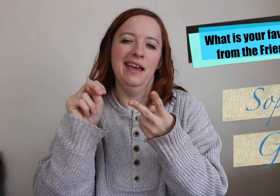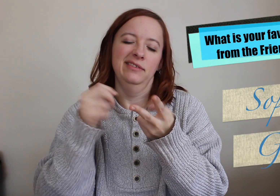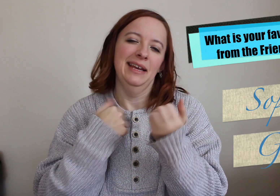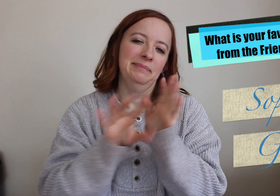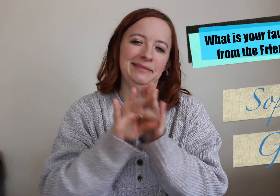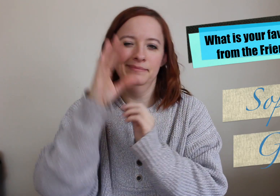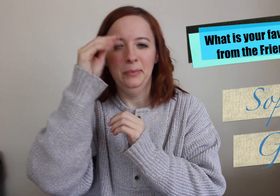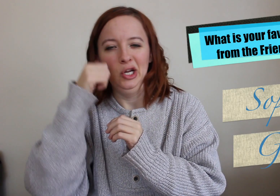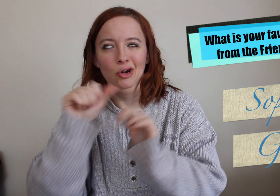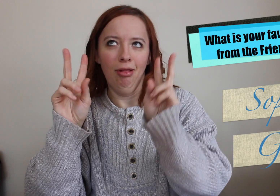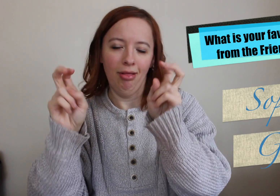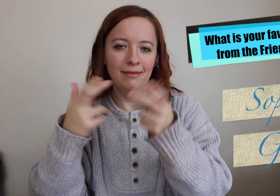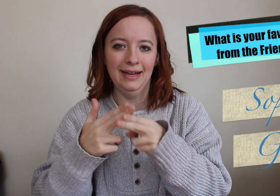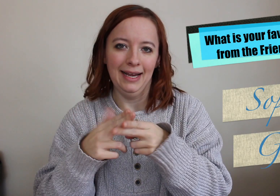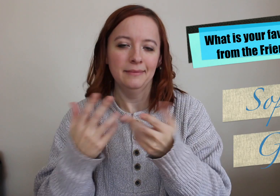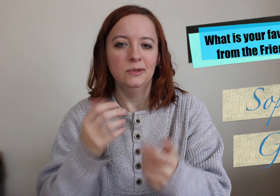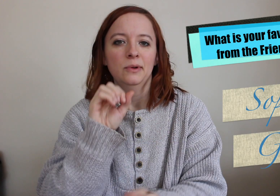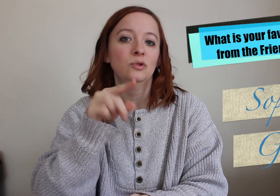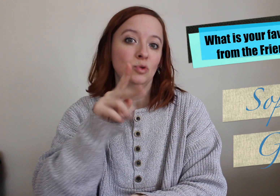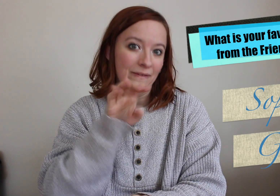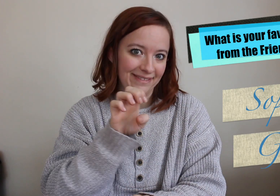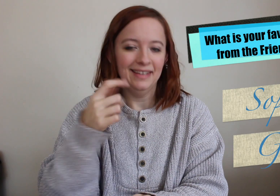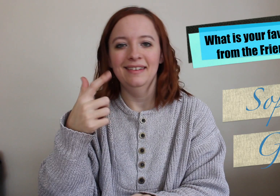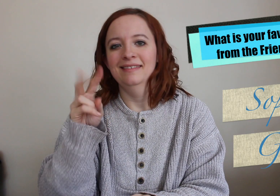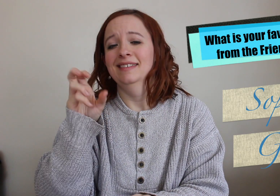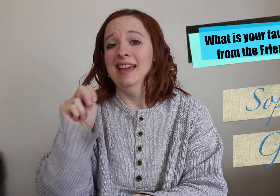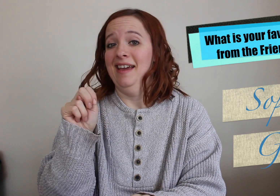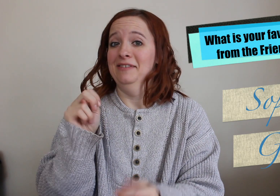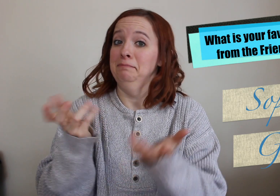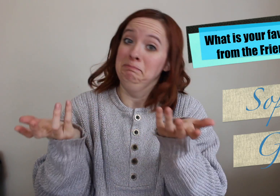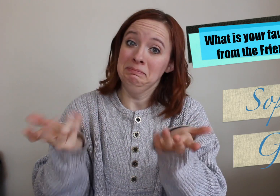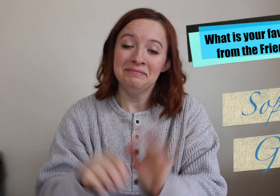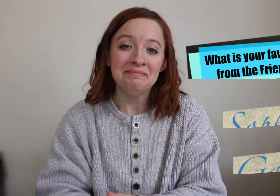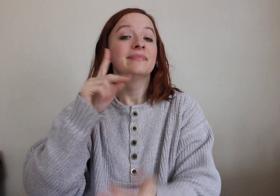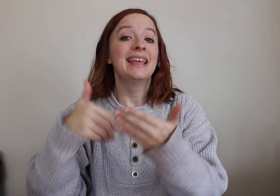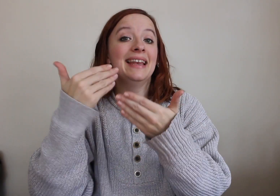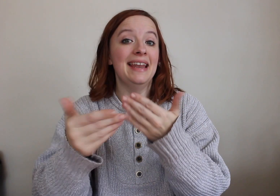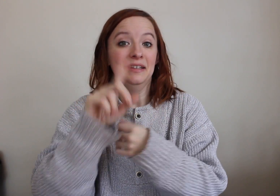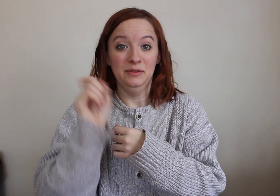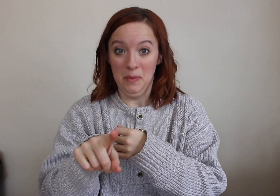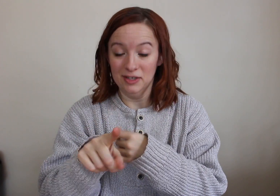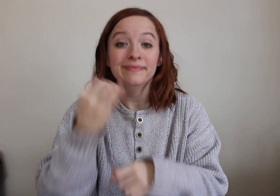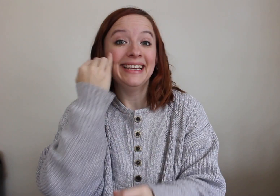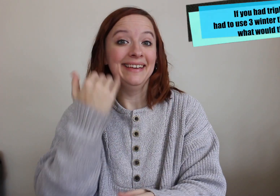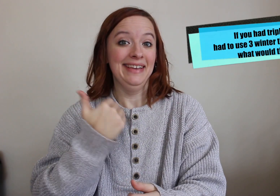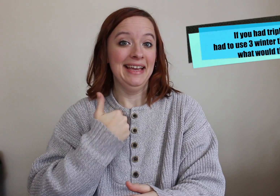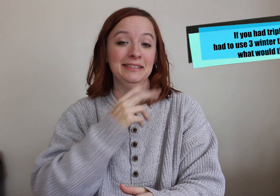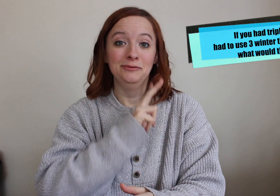and Gavin. So again, just picked boy-girl names. So Sophie and Gavin. Next question.